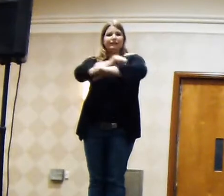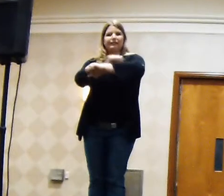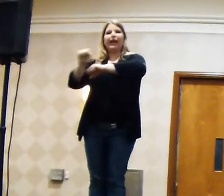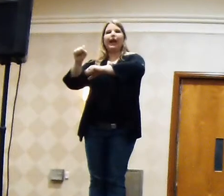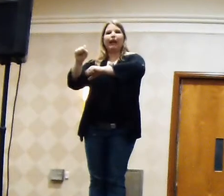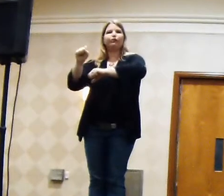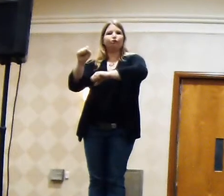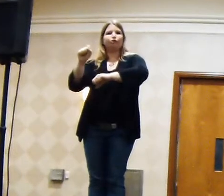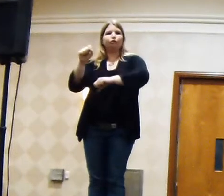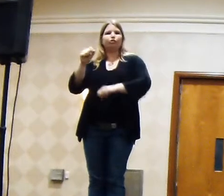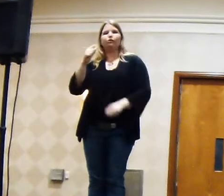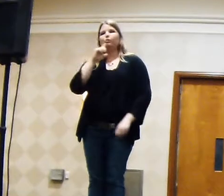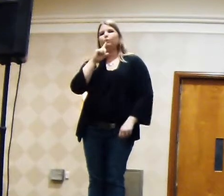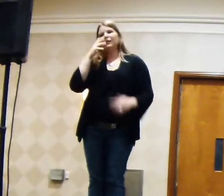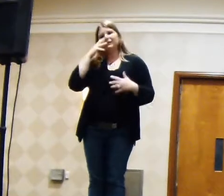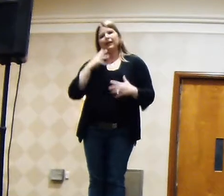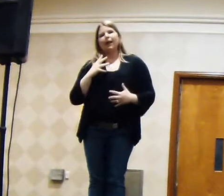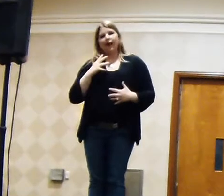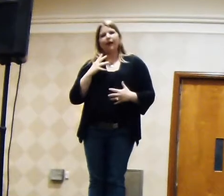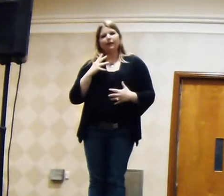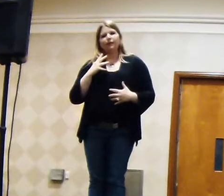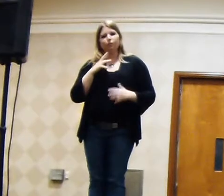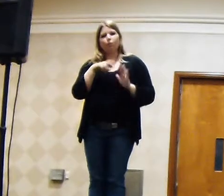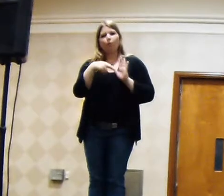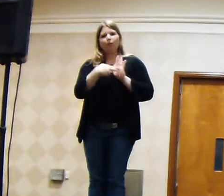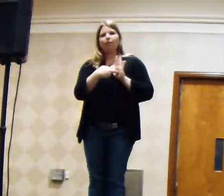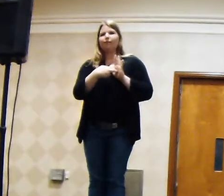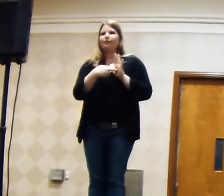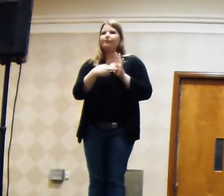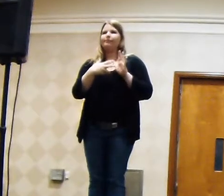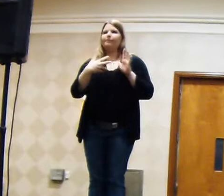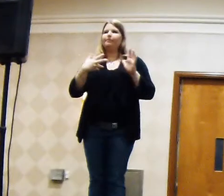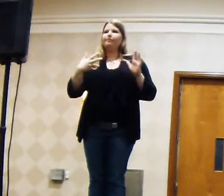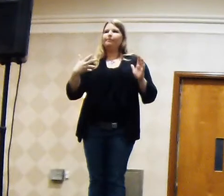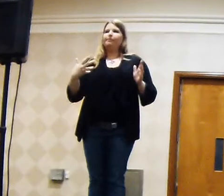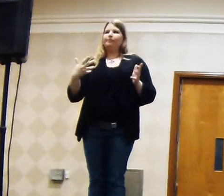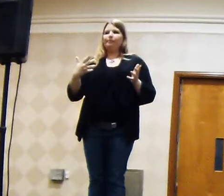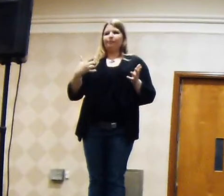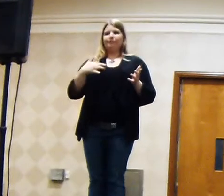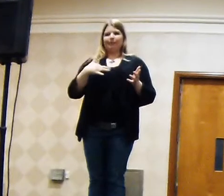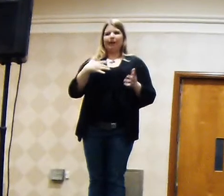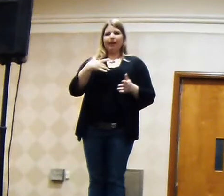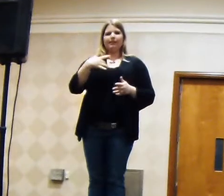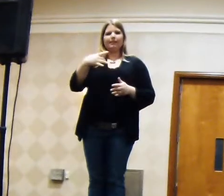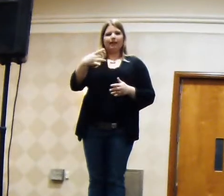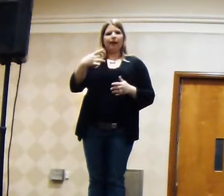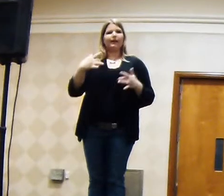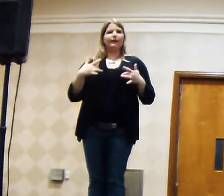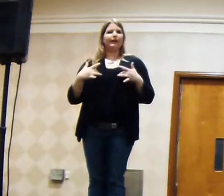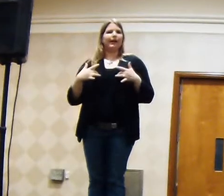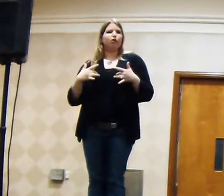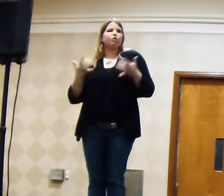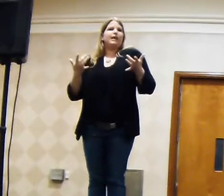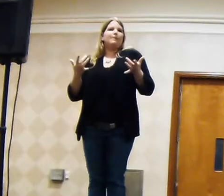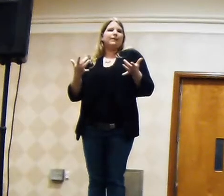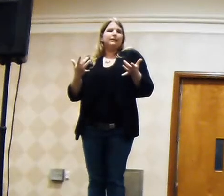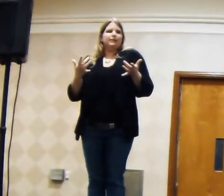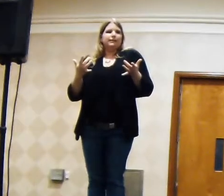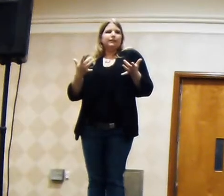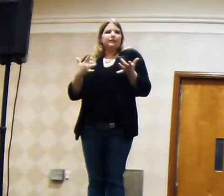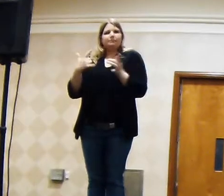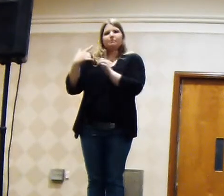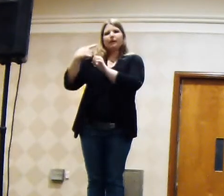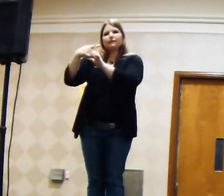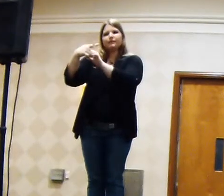pretty sad part, but you know, in a way I kind of like doing entertainment that is